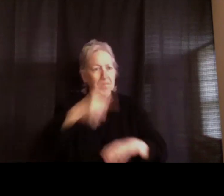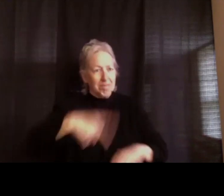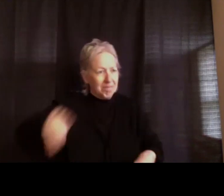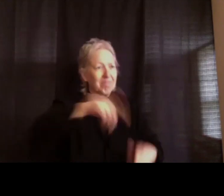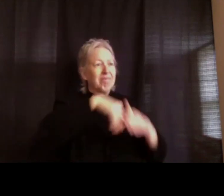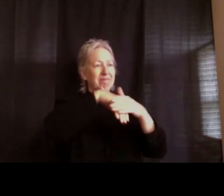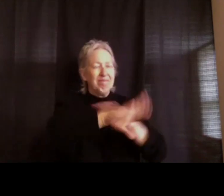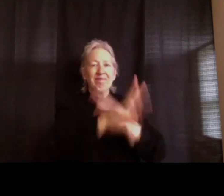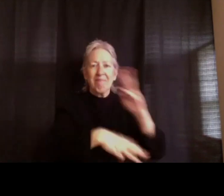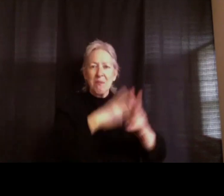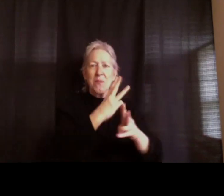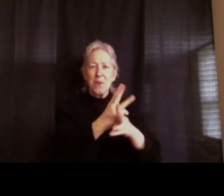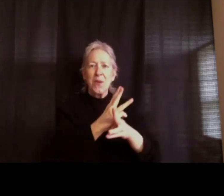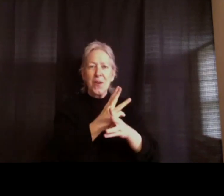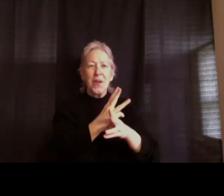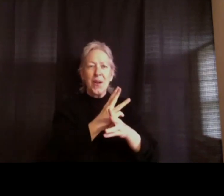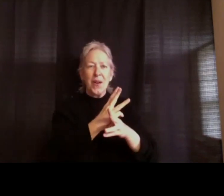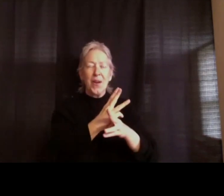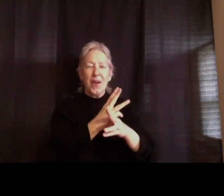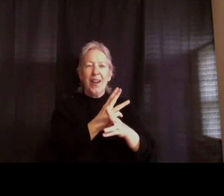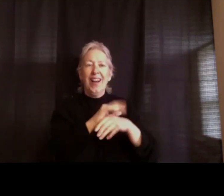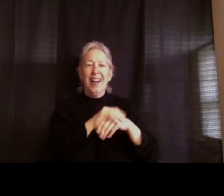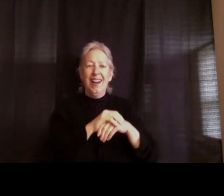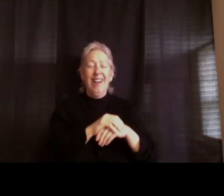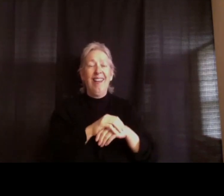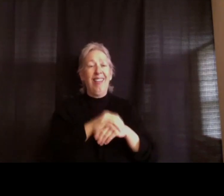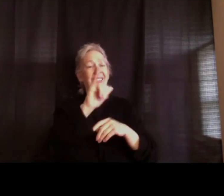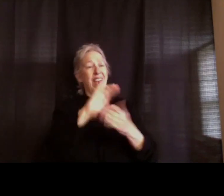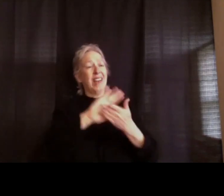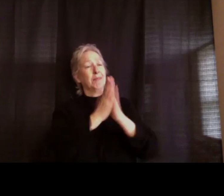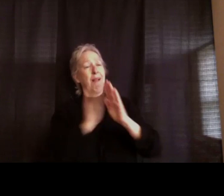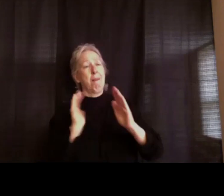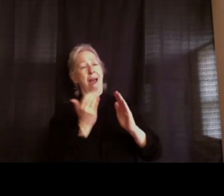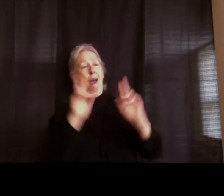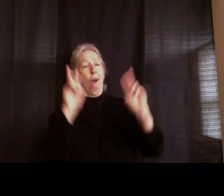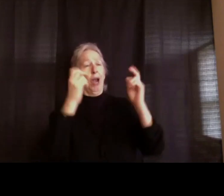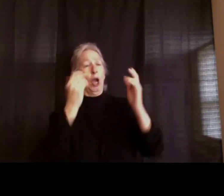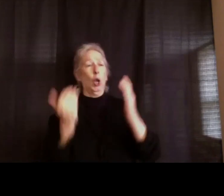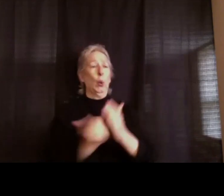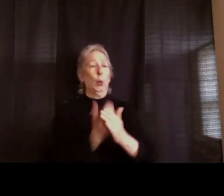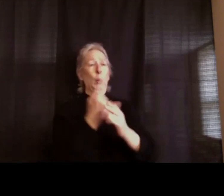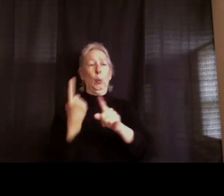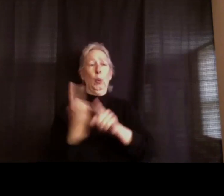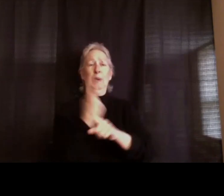also part of the new normal called Easter.